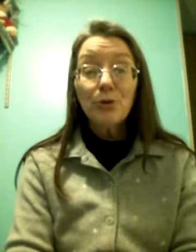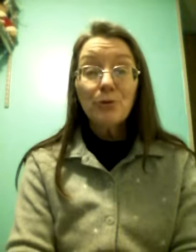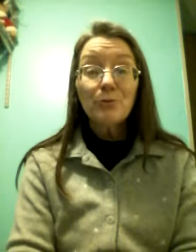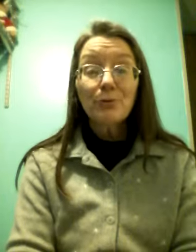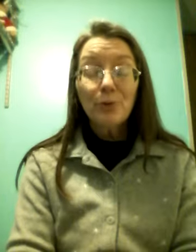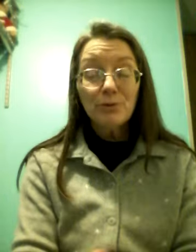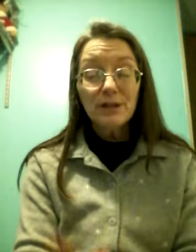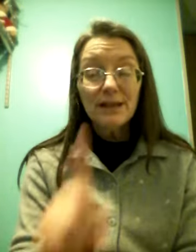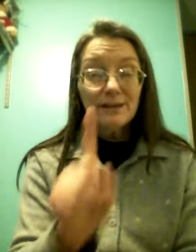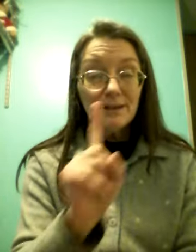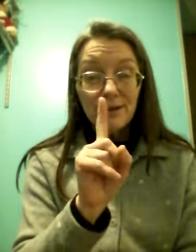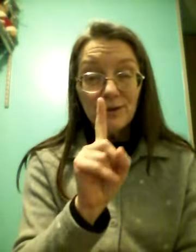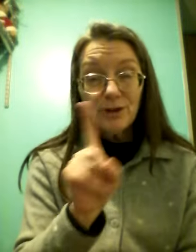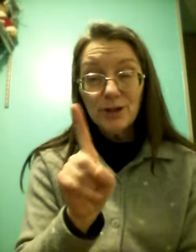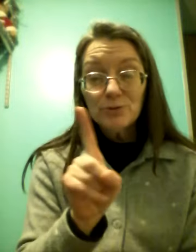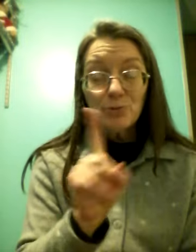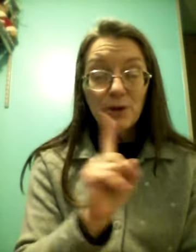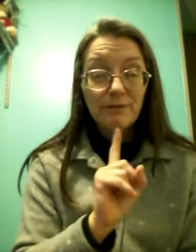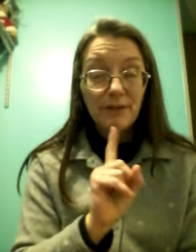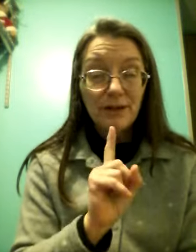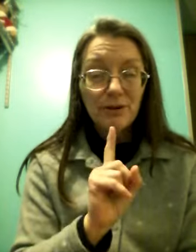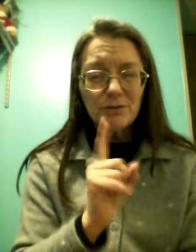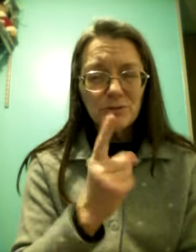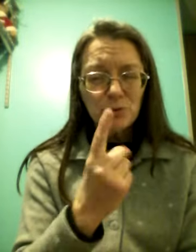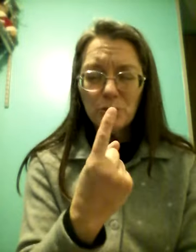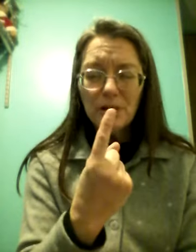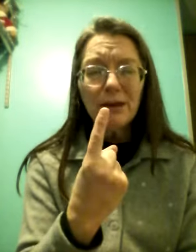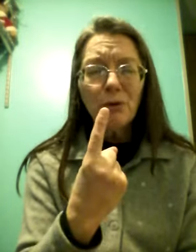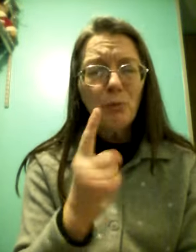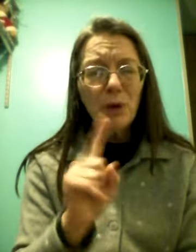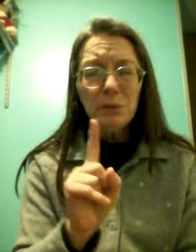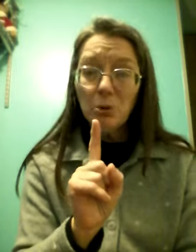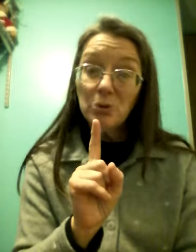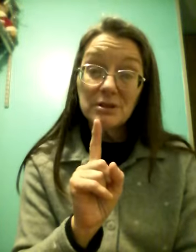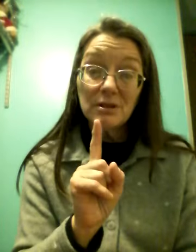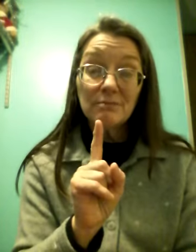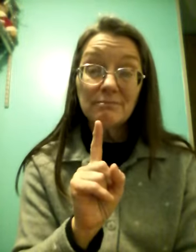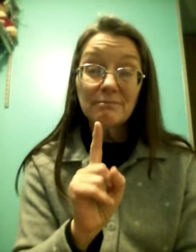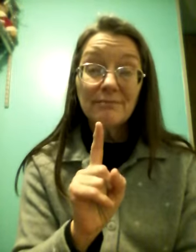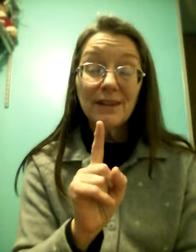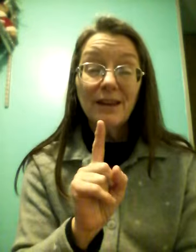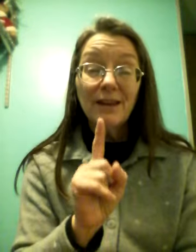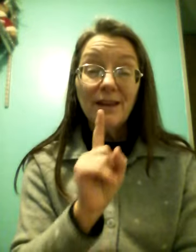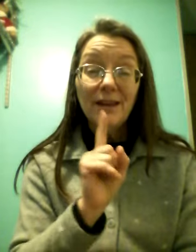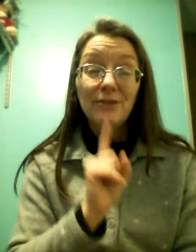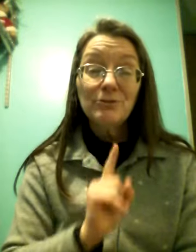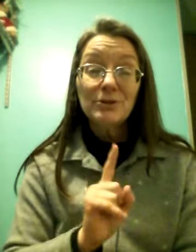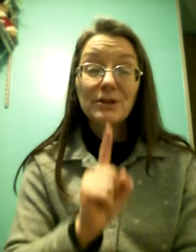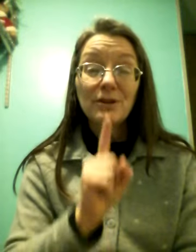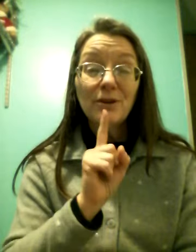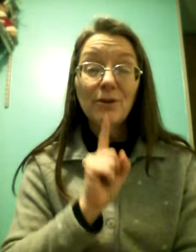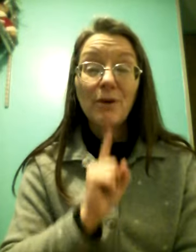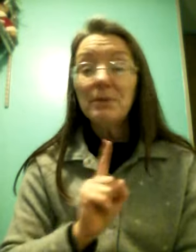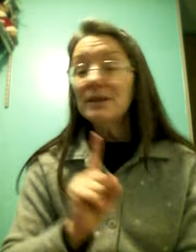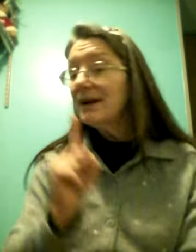So, lonely, you're going to use one finger, sort of like one person. And you're just going to go up and down